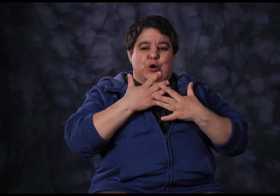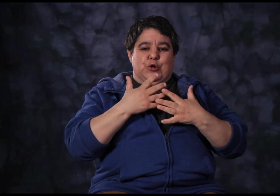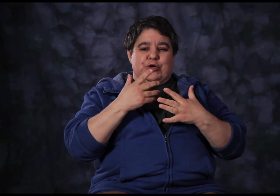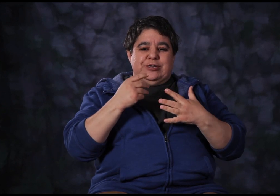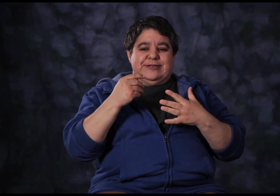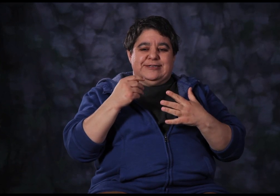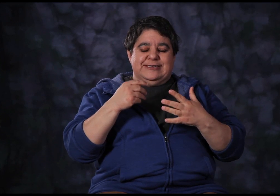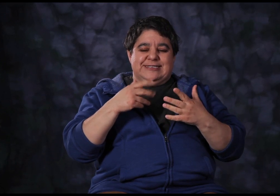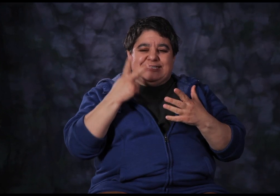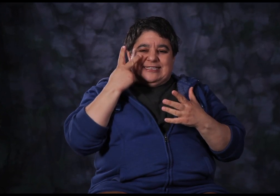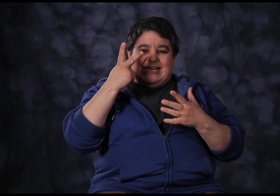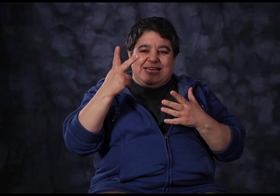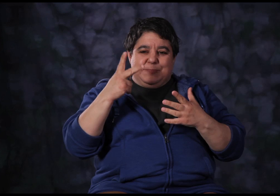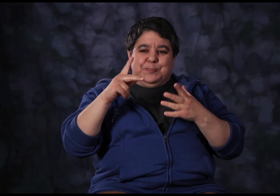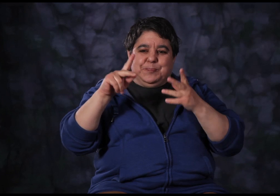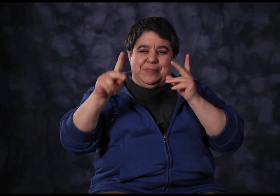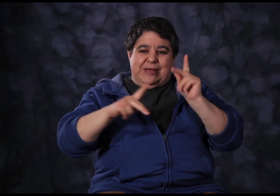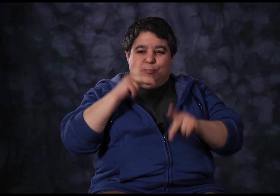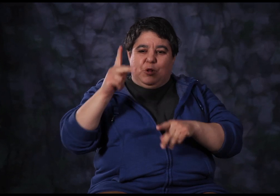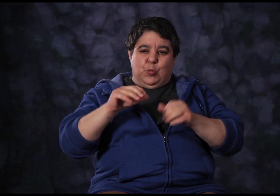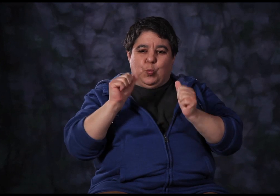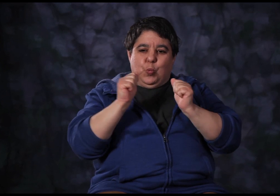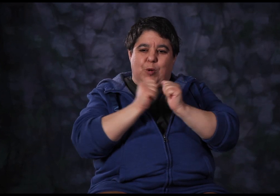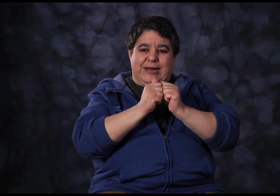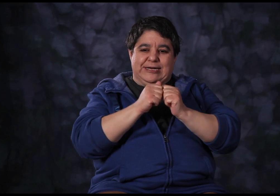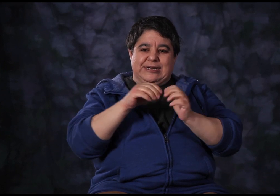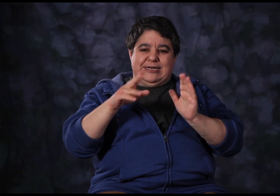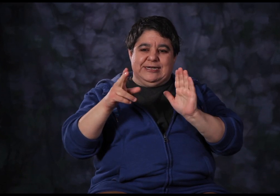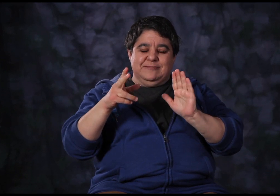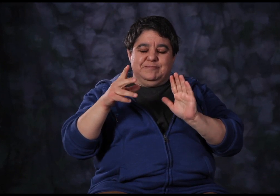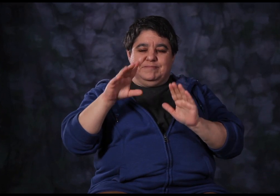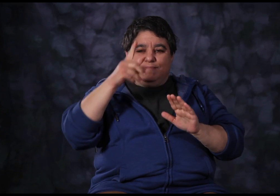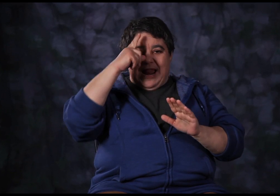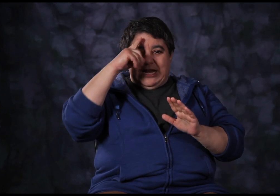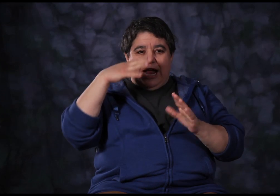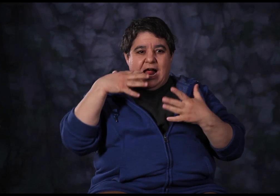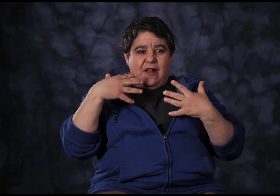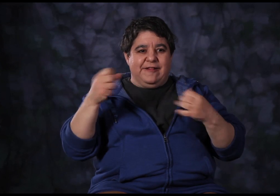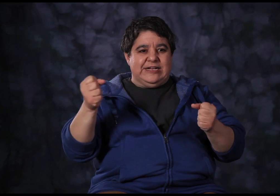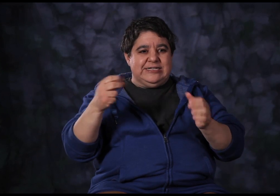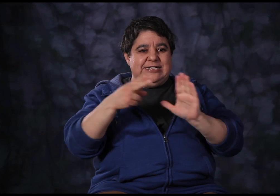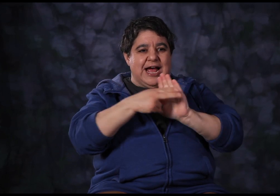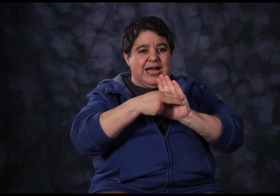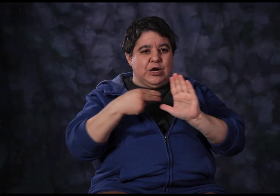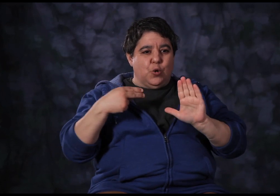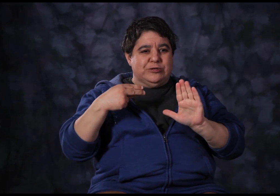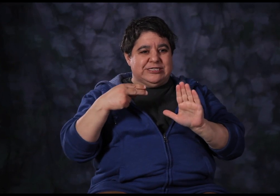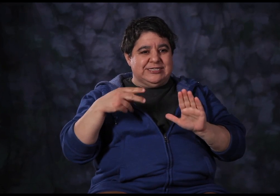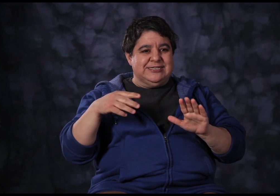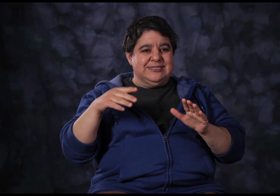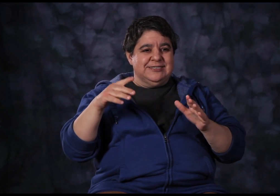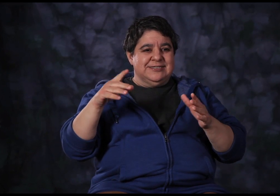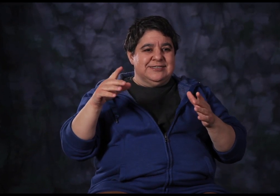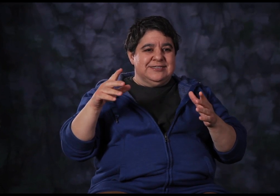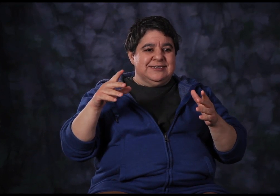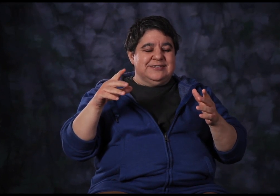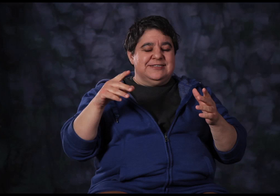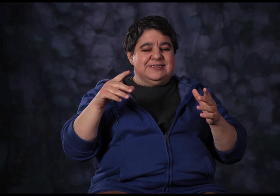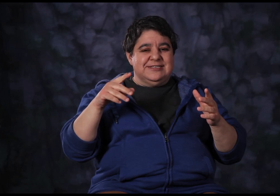I find that work inspiring. When I see other people with mental health diagnoses sharing their stories and